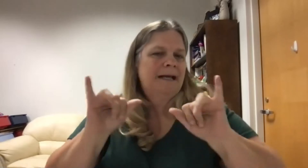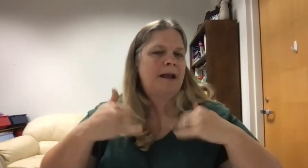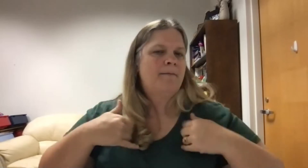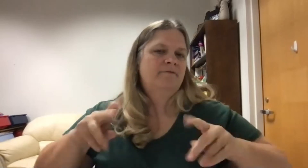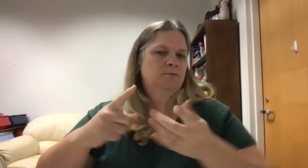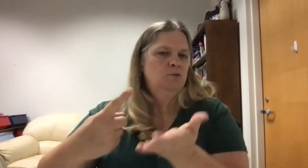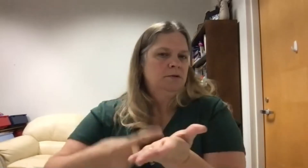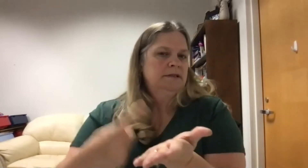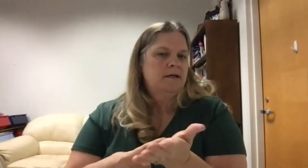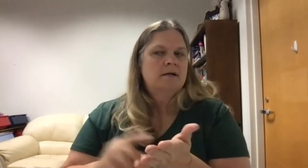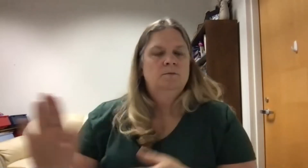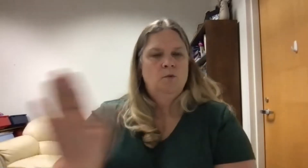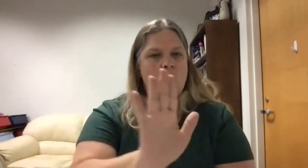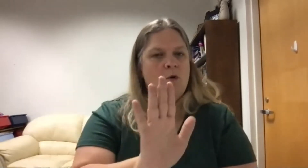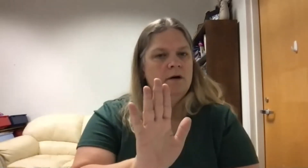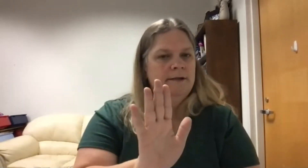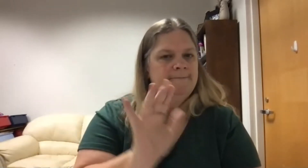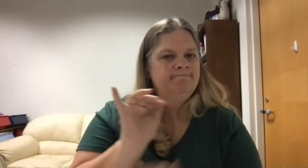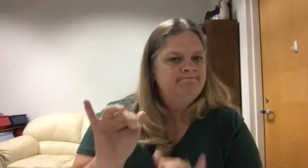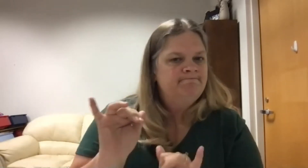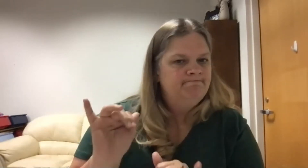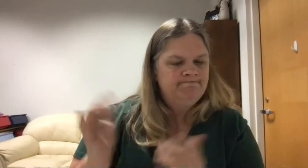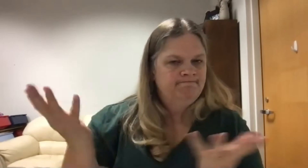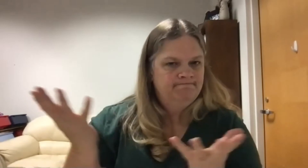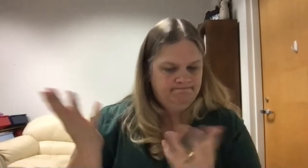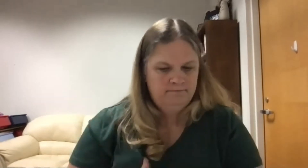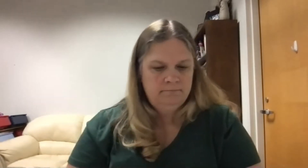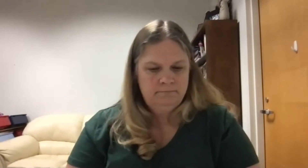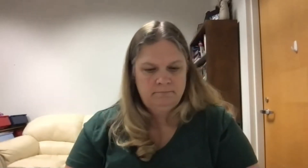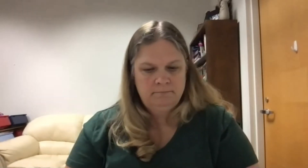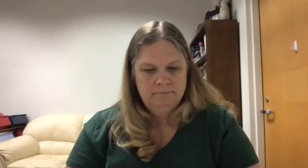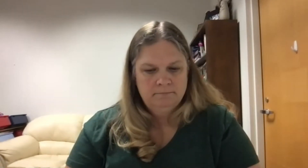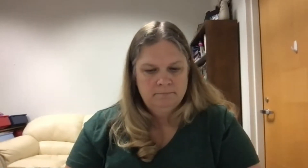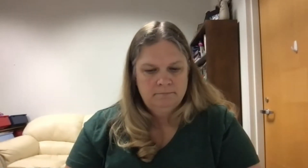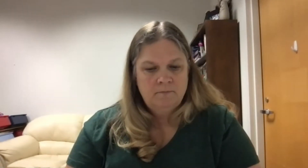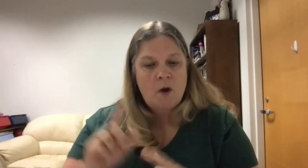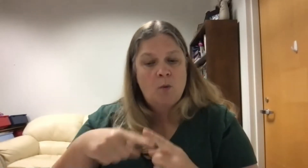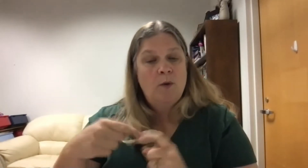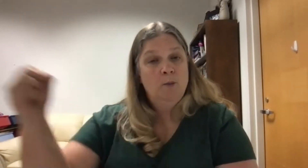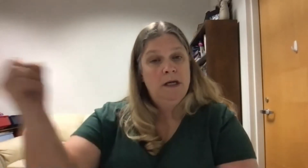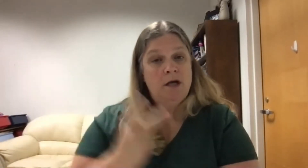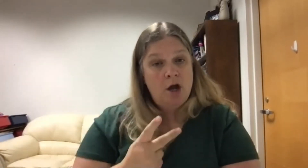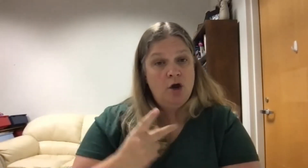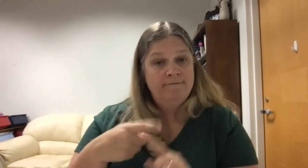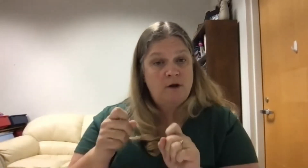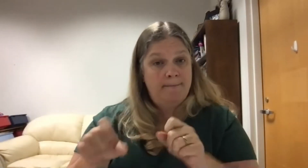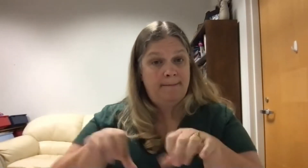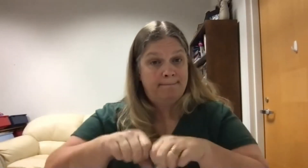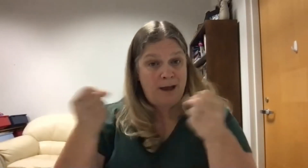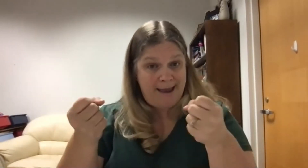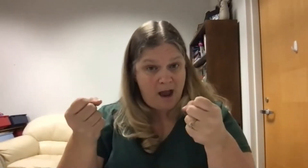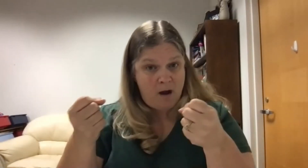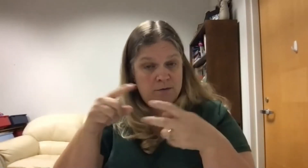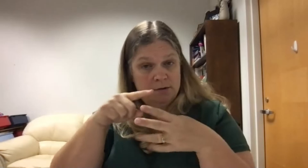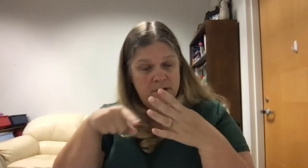And this is about knowing each other, but at the same time, having the opportunity to discuss your experiences. When